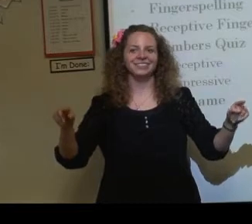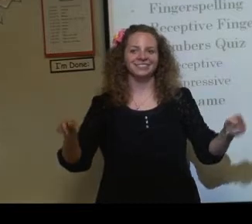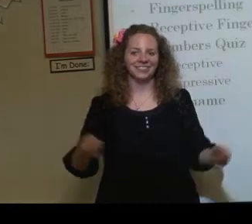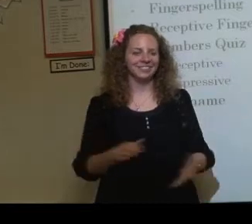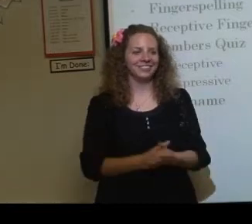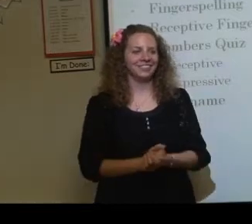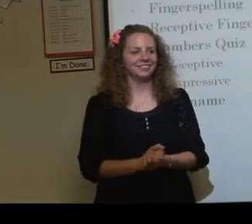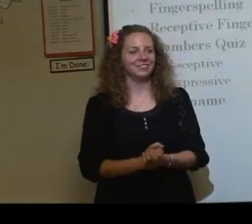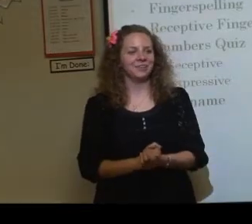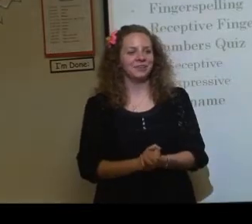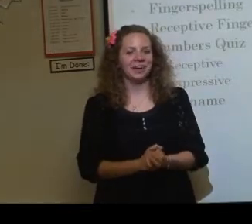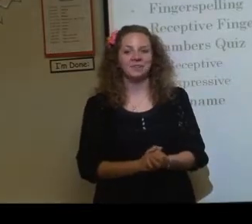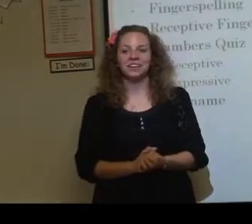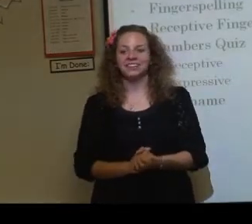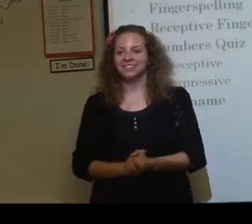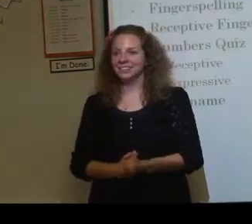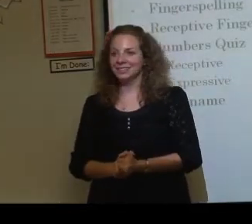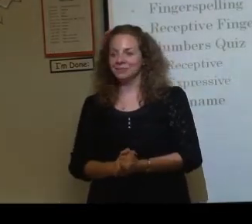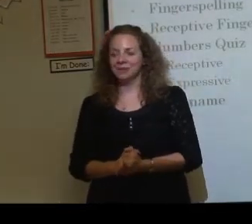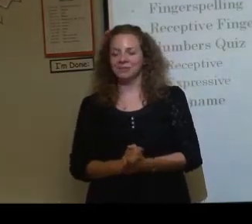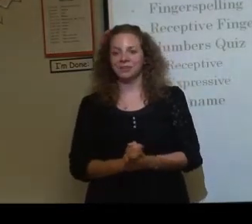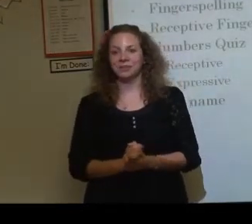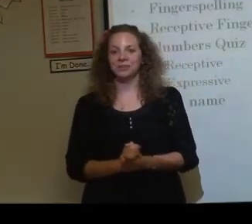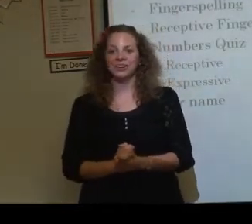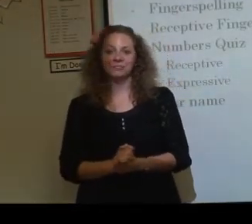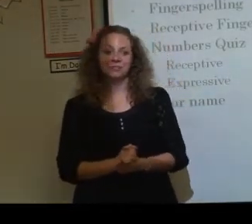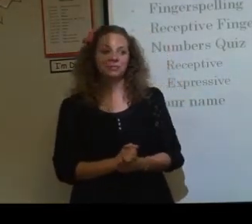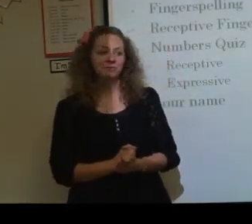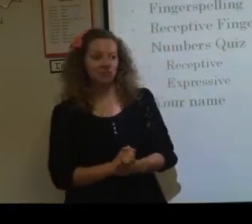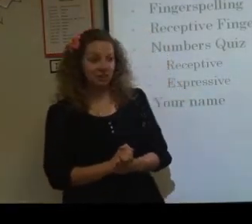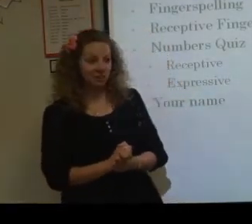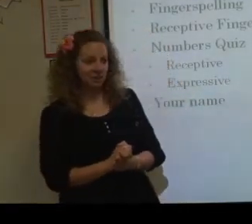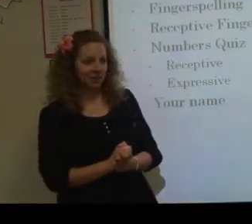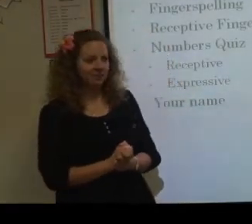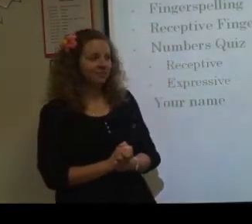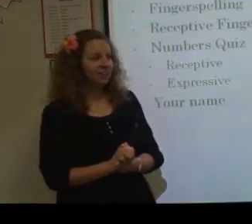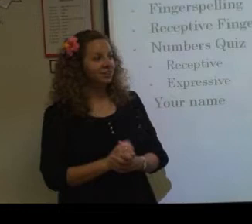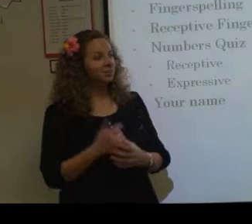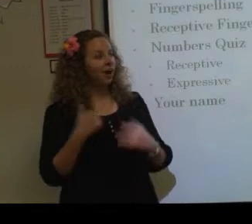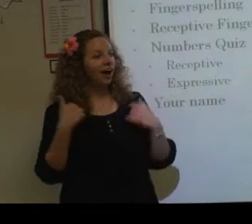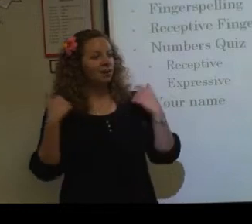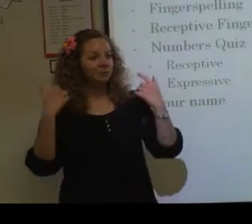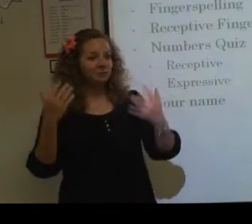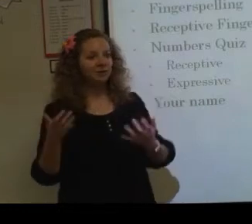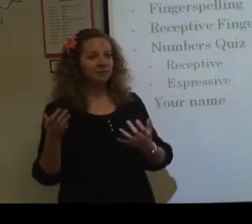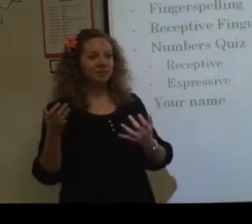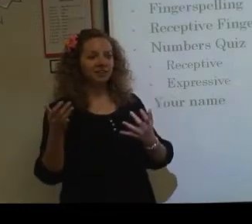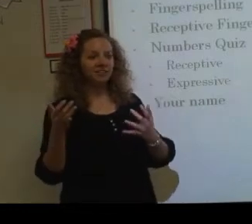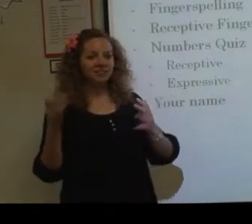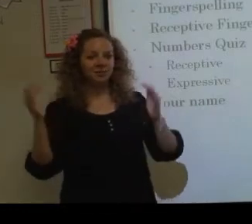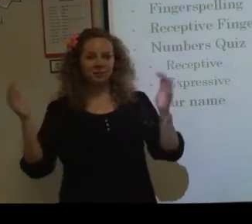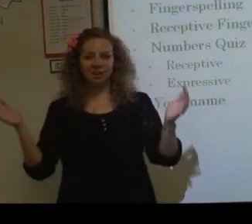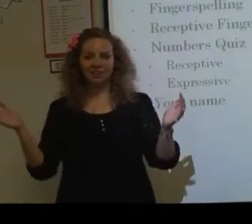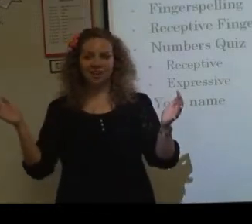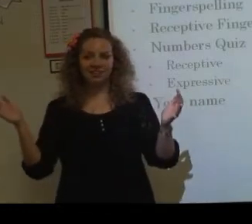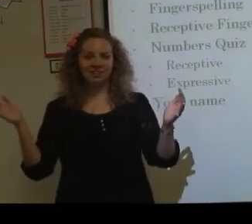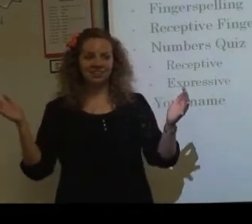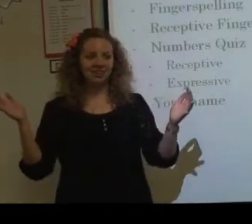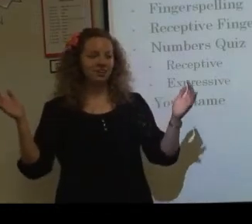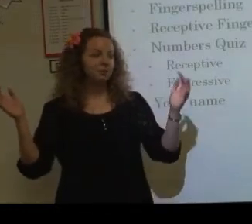Awesome, that was good. Okay, this time I want to go through and I'm going to do some finger spelling. And so I will spell something. Don't shout it out until I'll spell